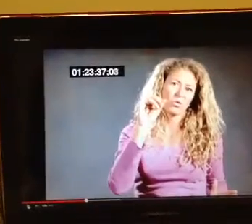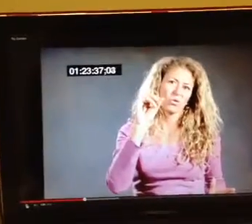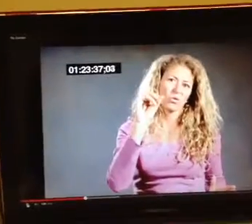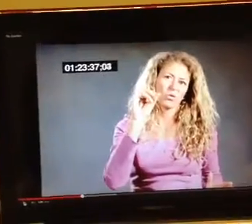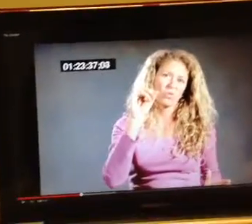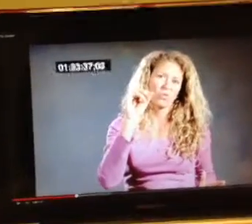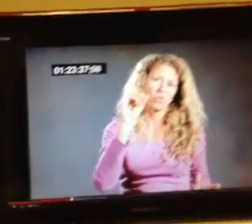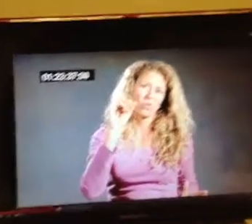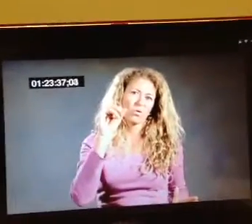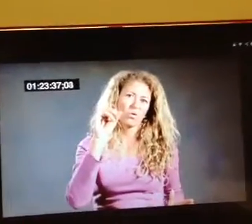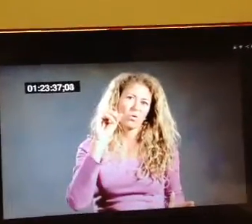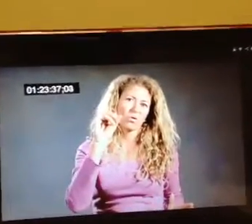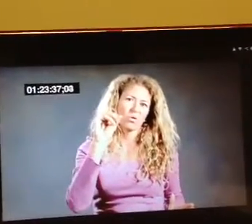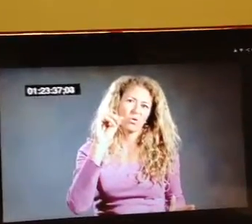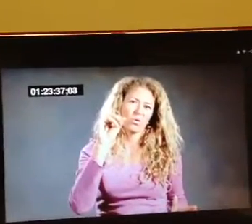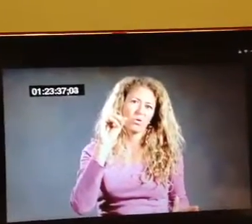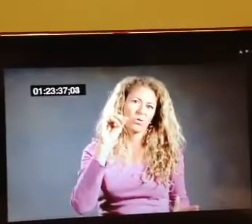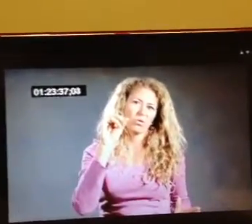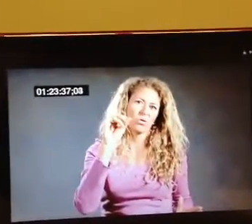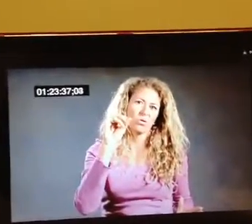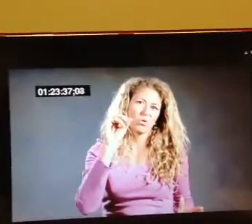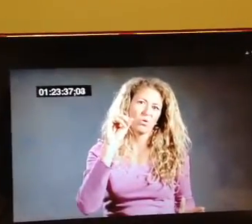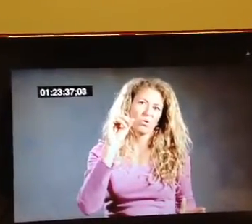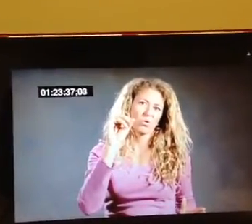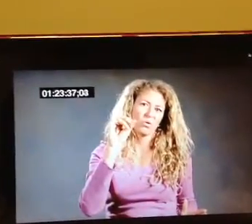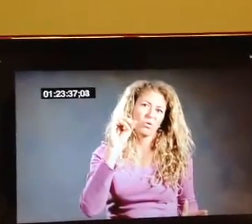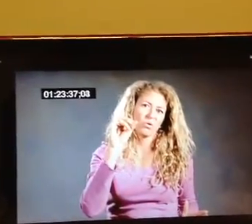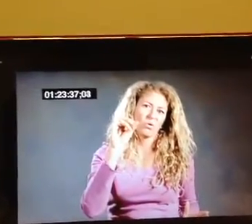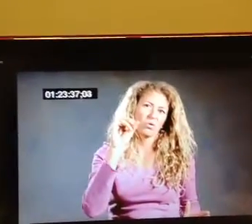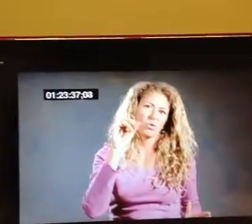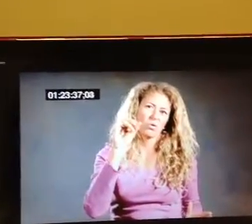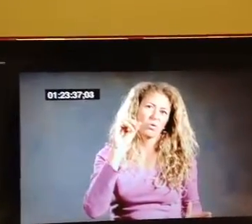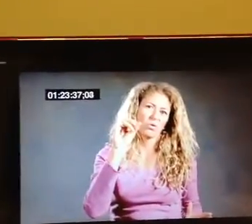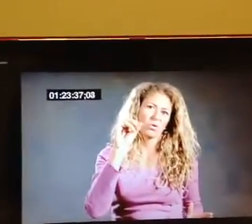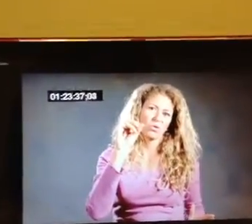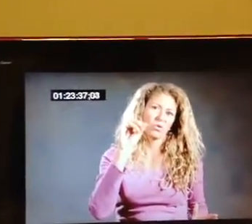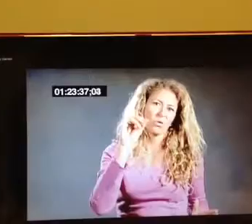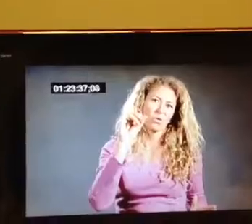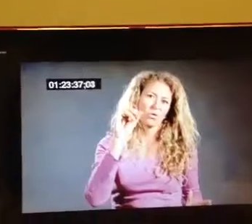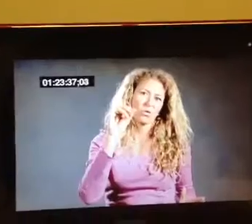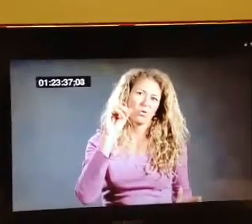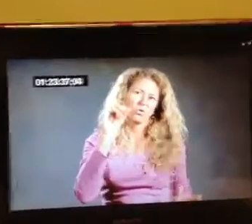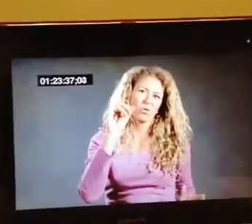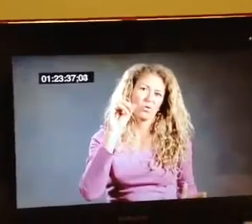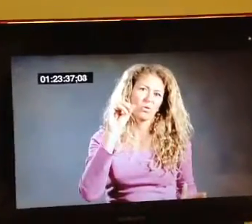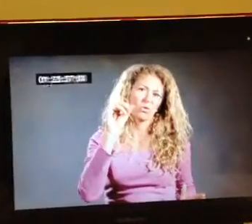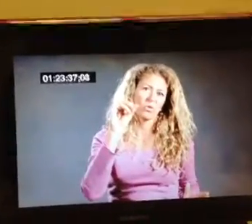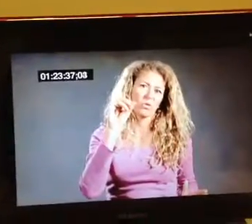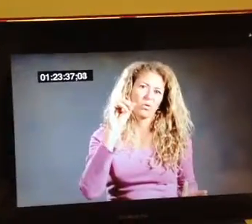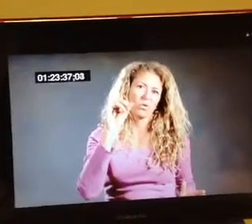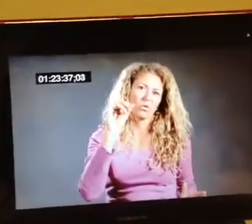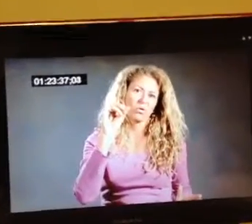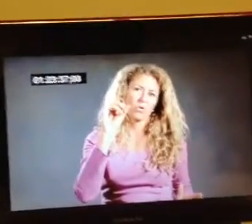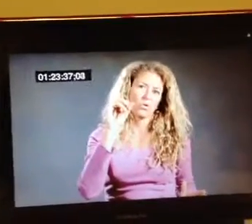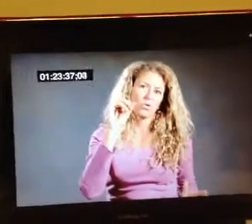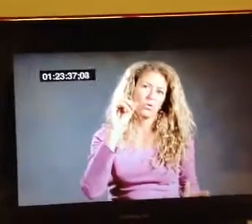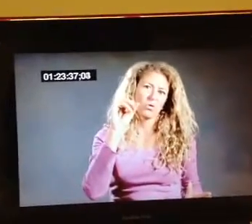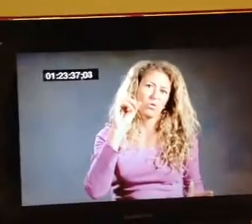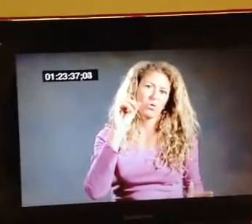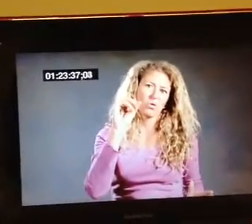So since it's running for 3 hours, my yard becomes like a small lake, and you can't drive your car on it